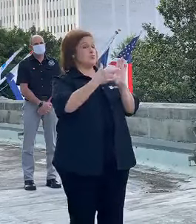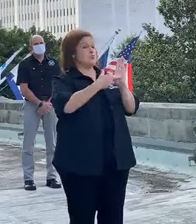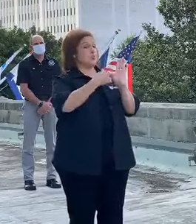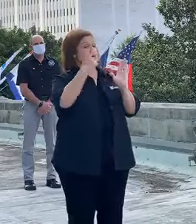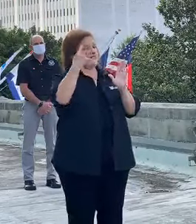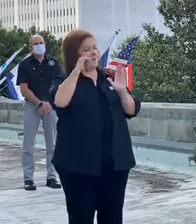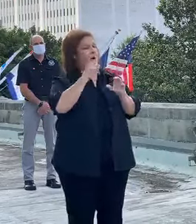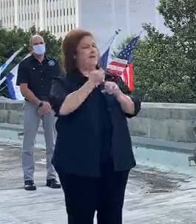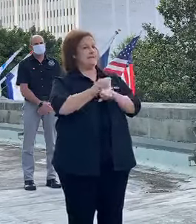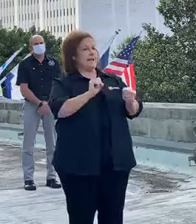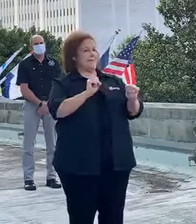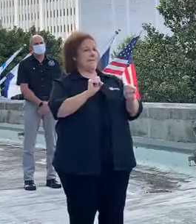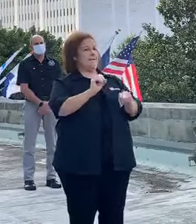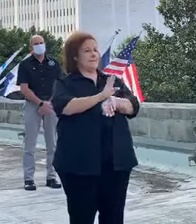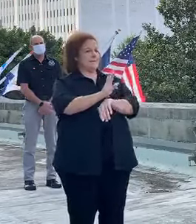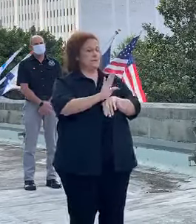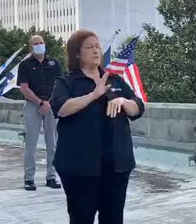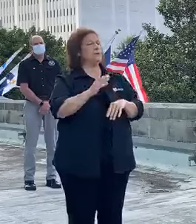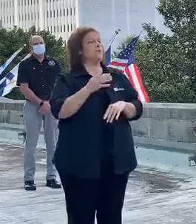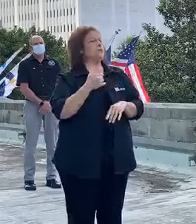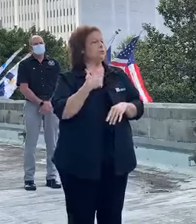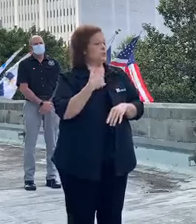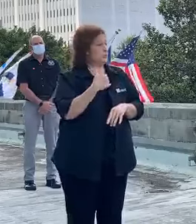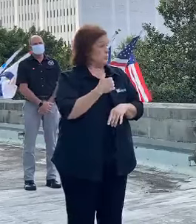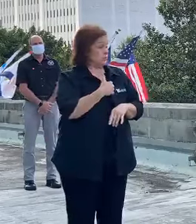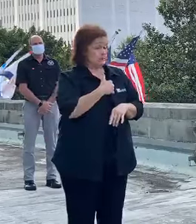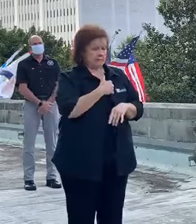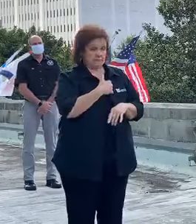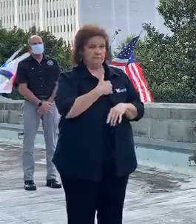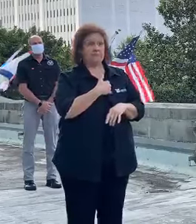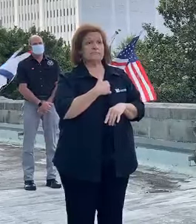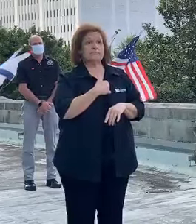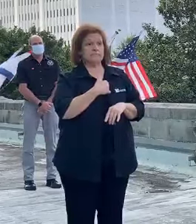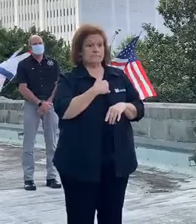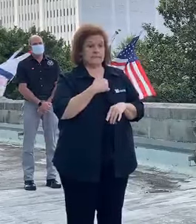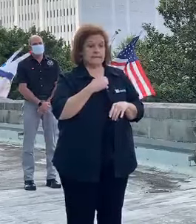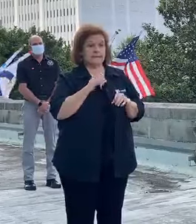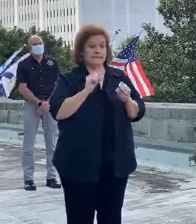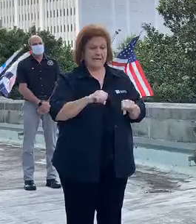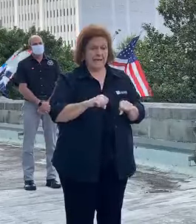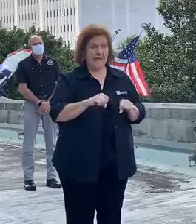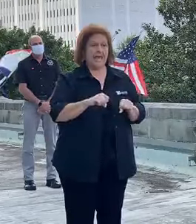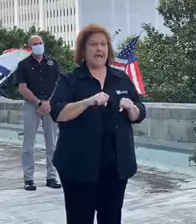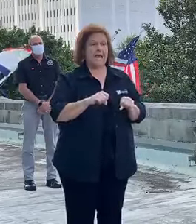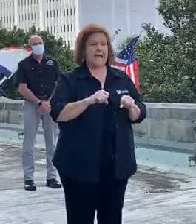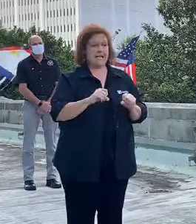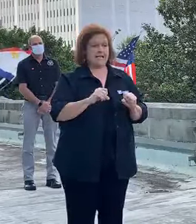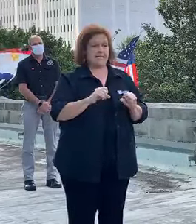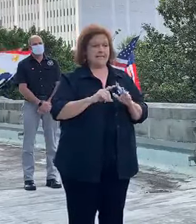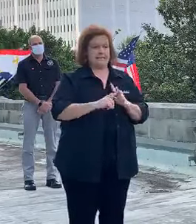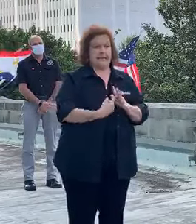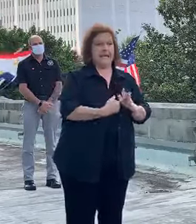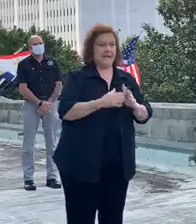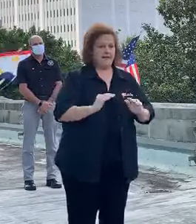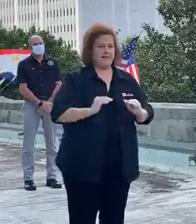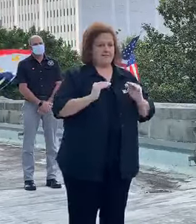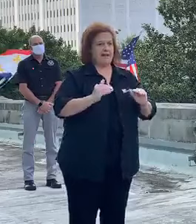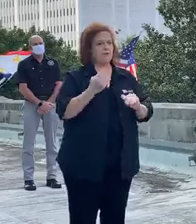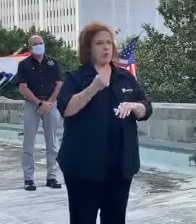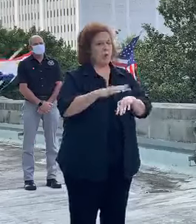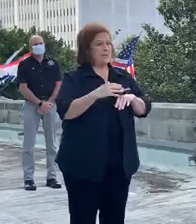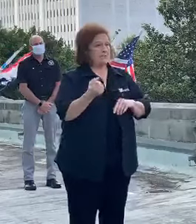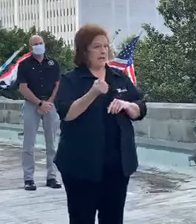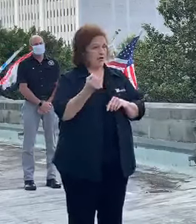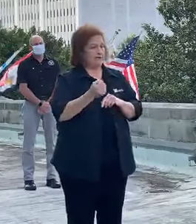safe operations. We are there, and again, we'll begin the process of easing into phase 1 on Saturday. But we